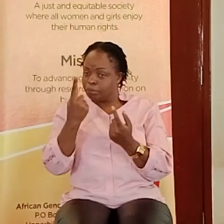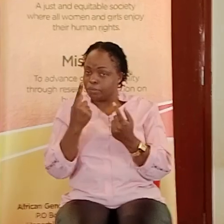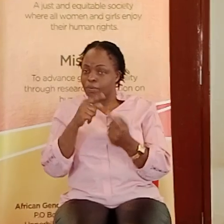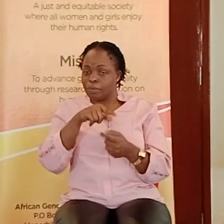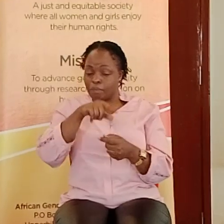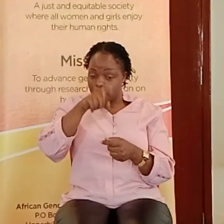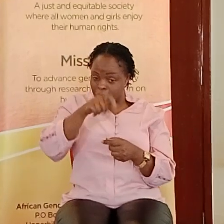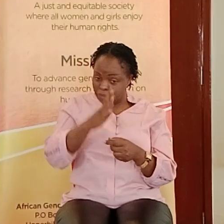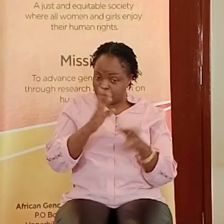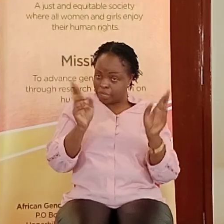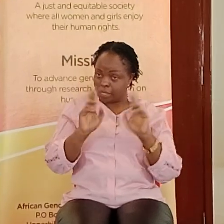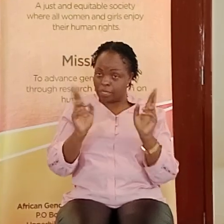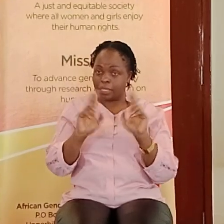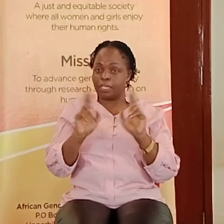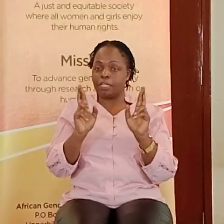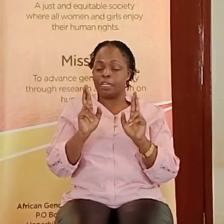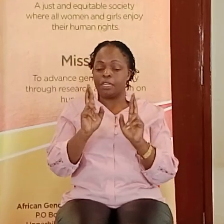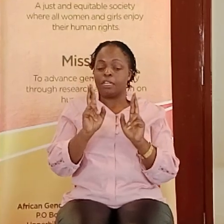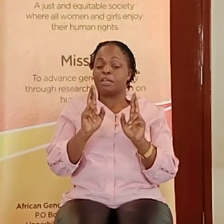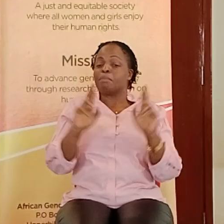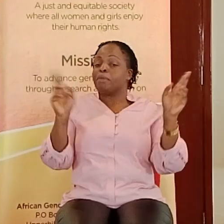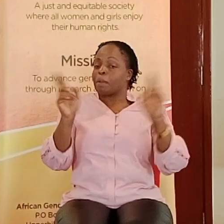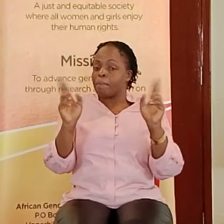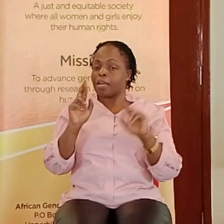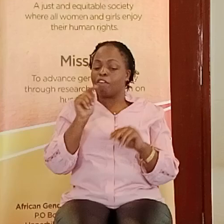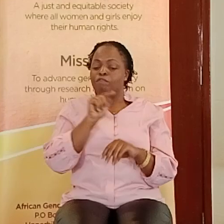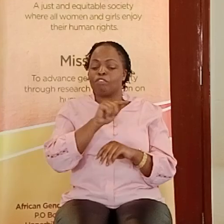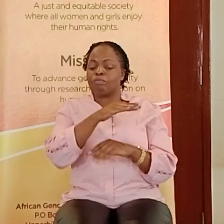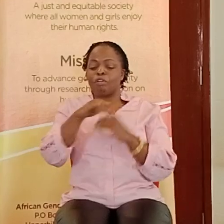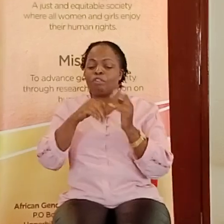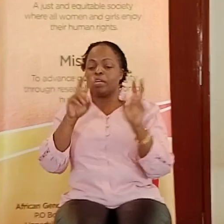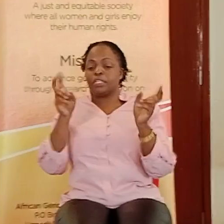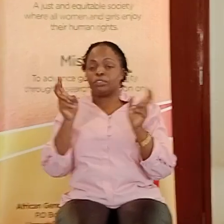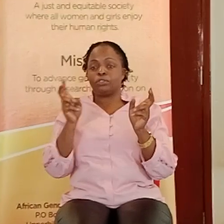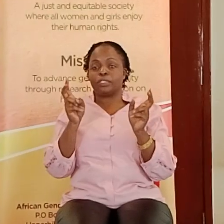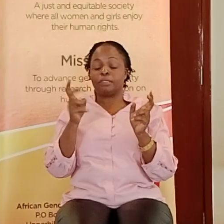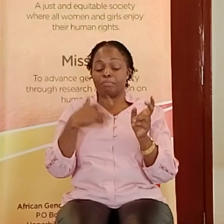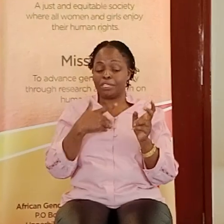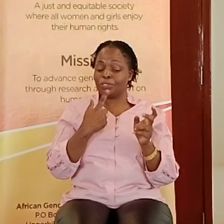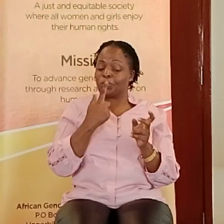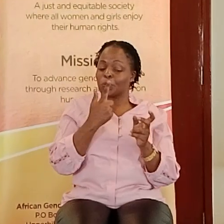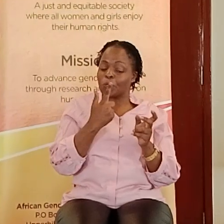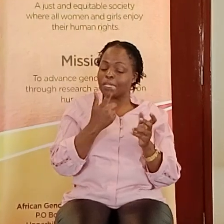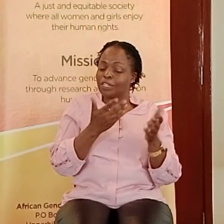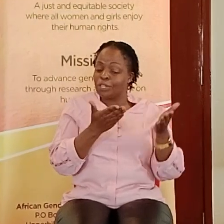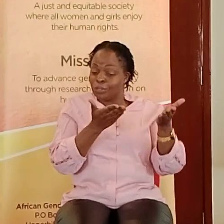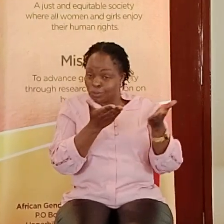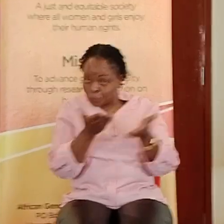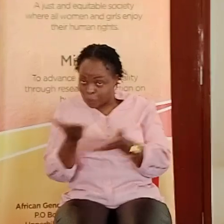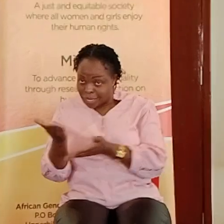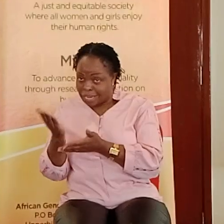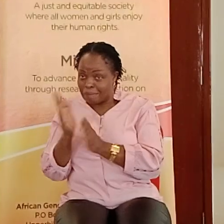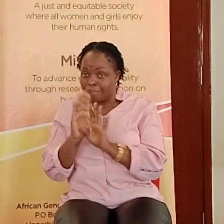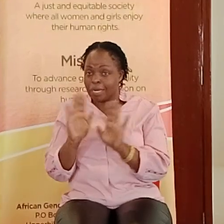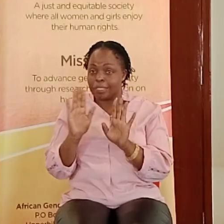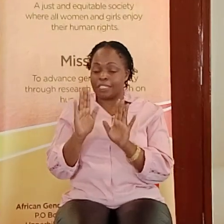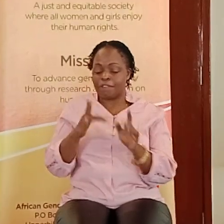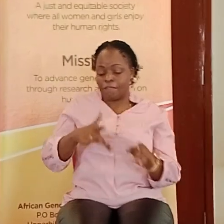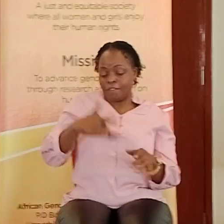prepared for those issues. So I was told to give welcome remarks. So feel welcome, contribute, bring